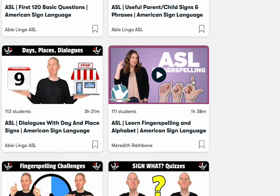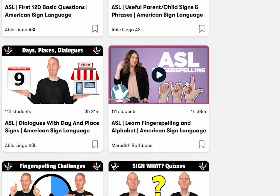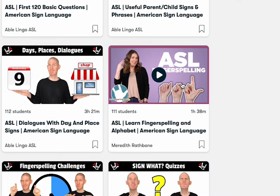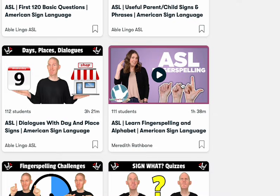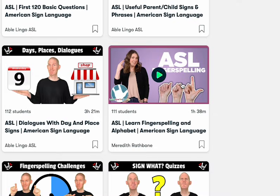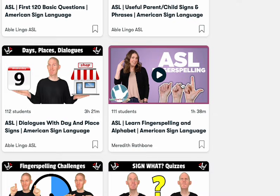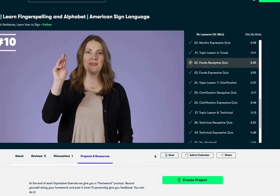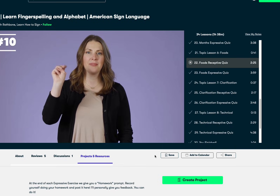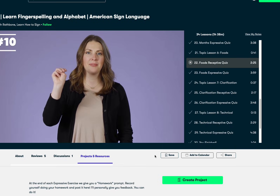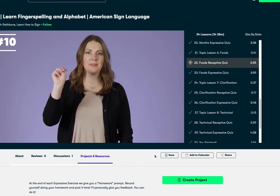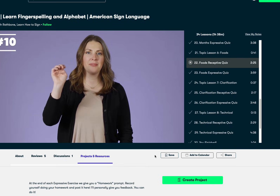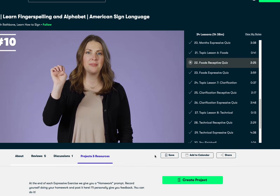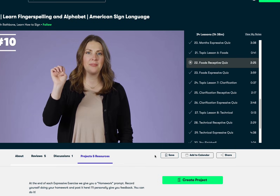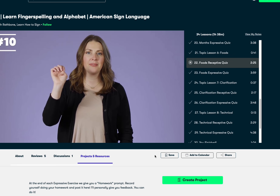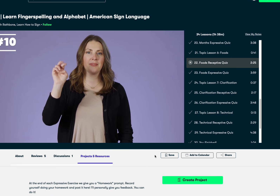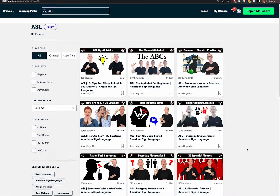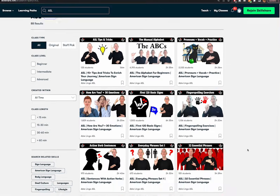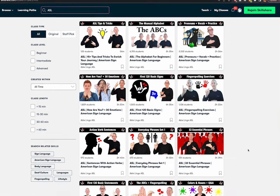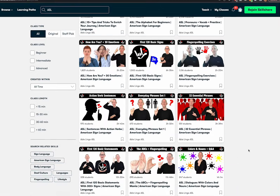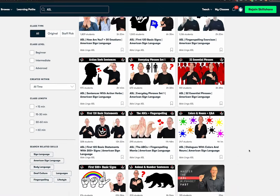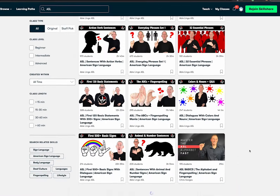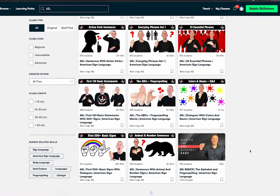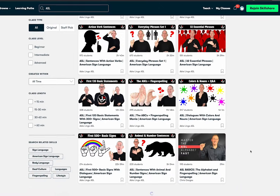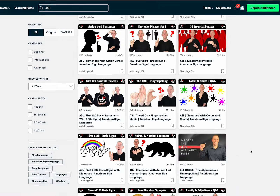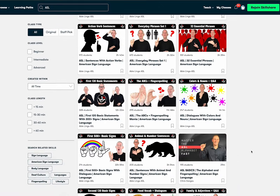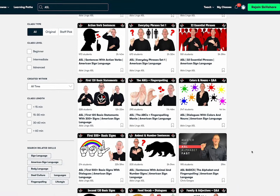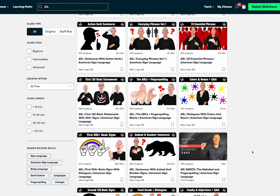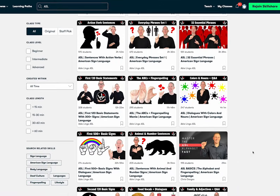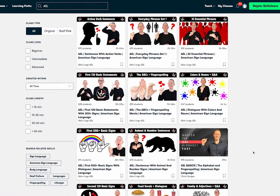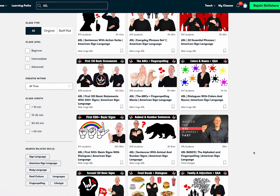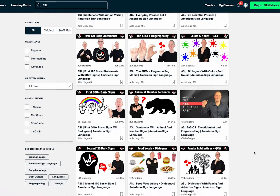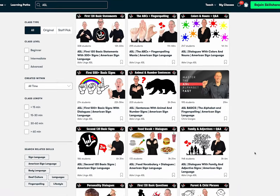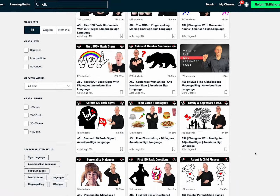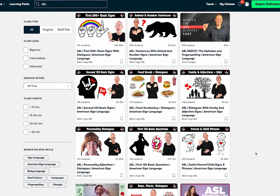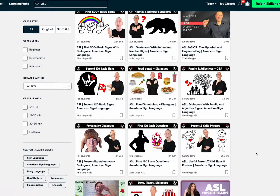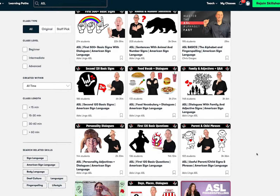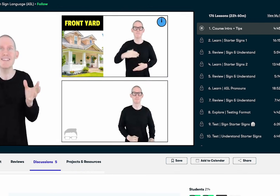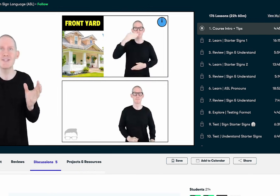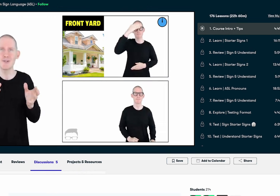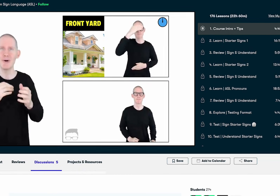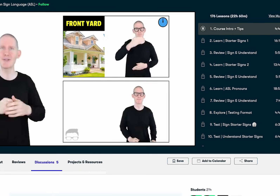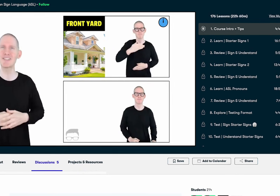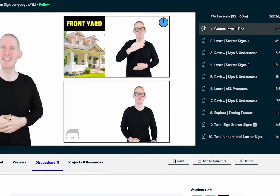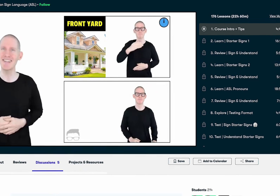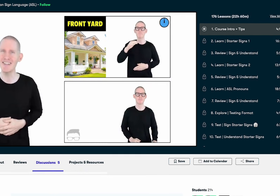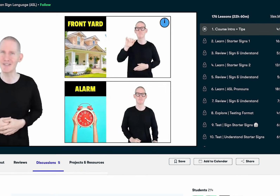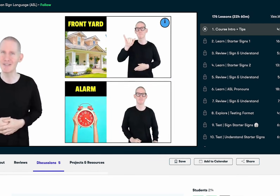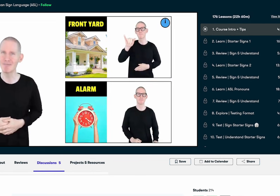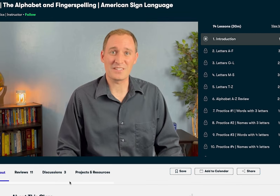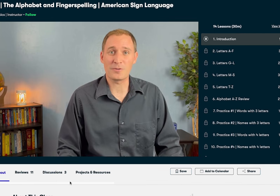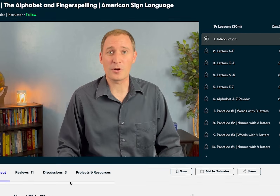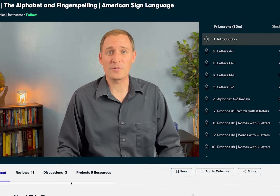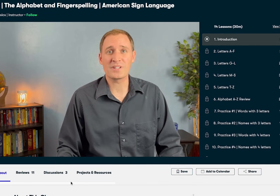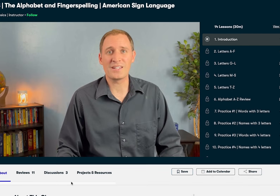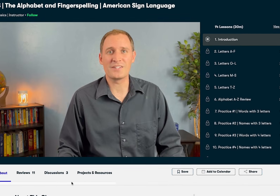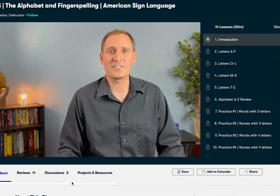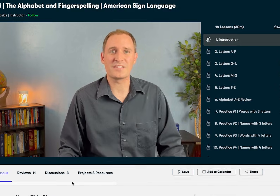only can you find courses from us, but also other excellent ASL teachers. These courses range from the most basic concepts